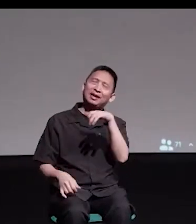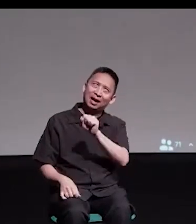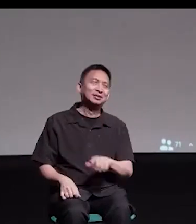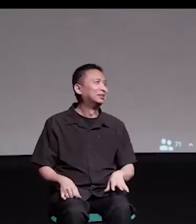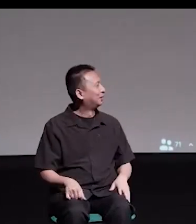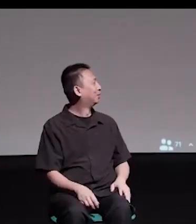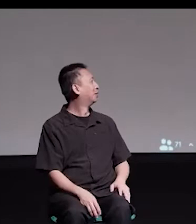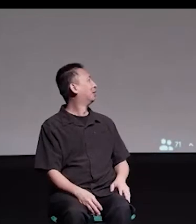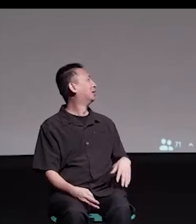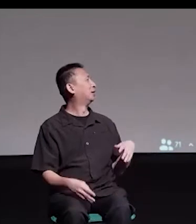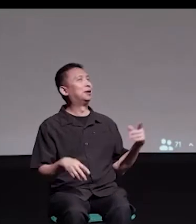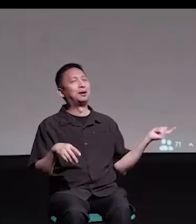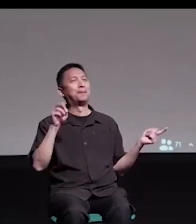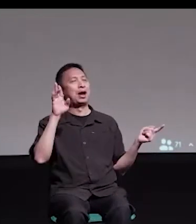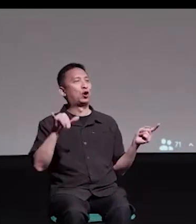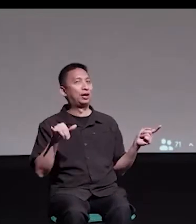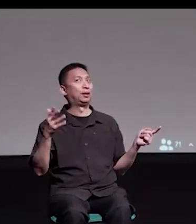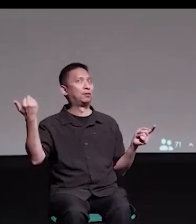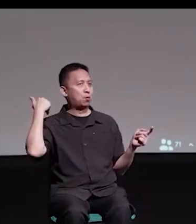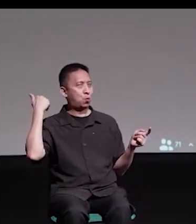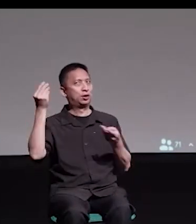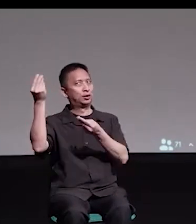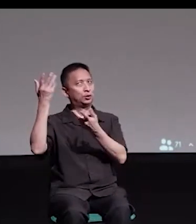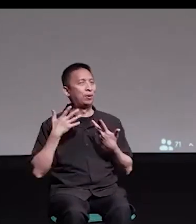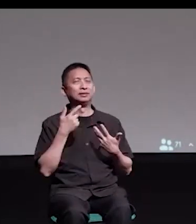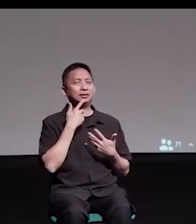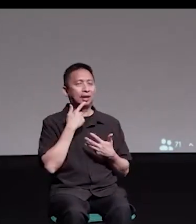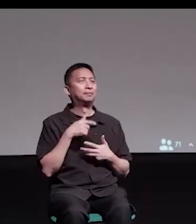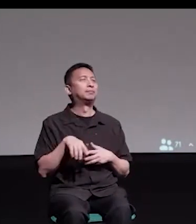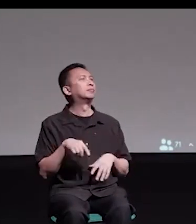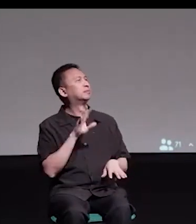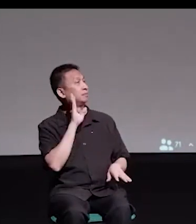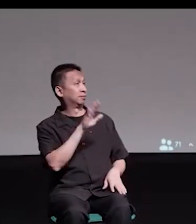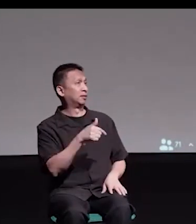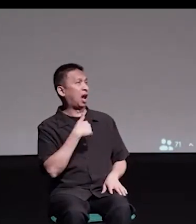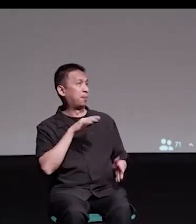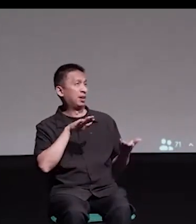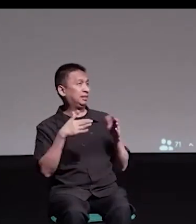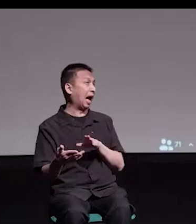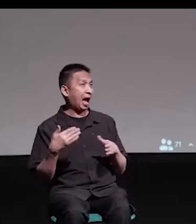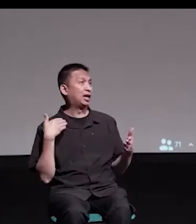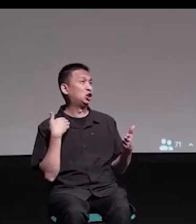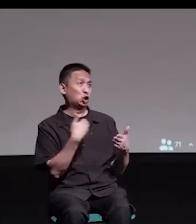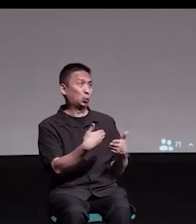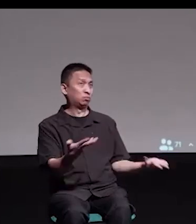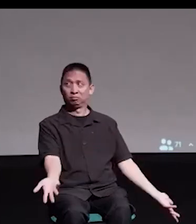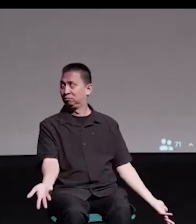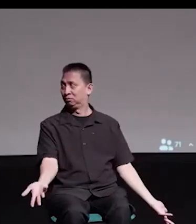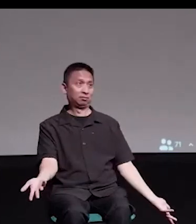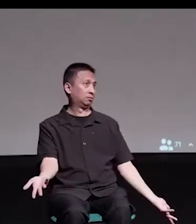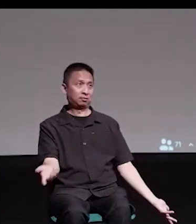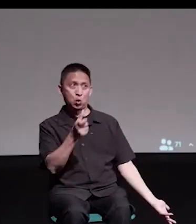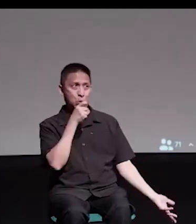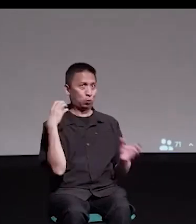Mary Mattingly said infamously to me, she was like, I'm gonna die soon. There's not gonna be anybody to